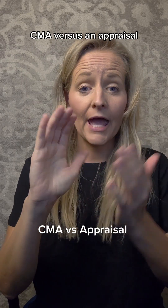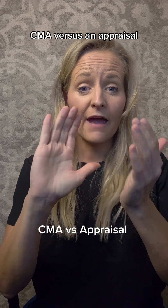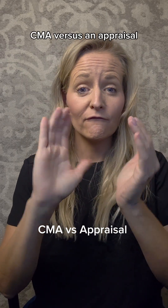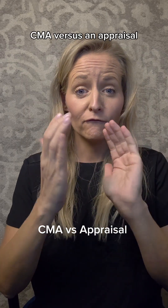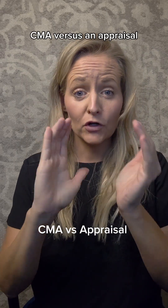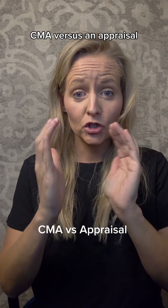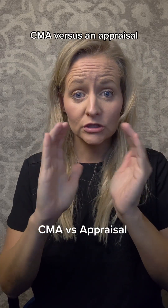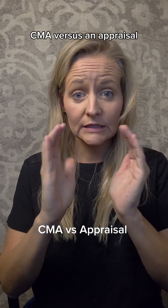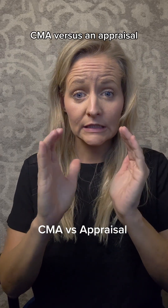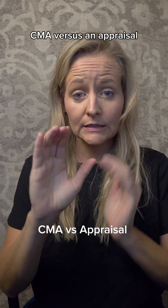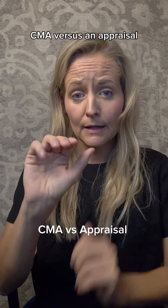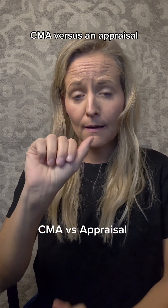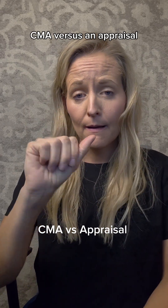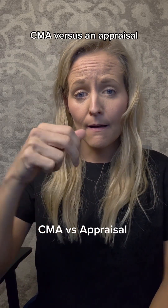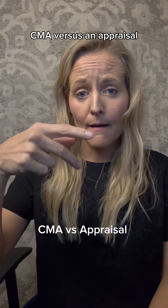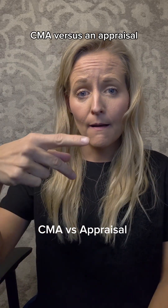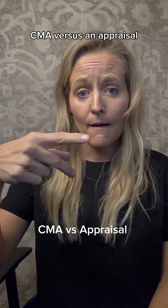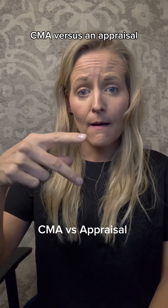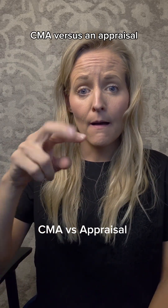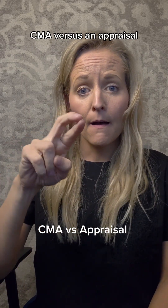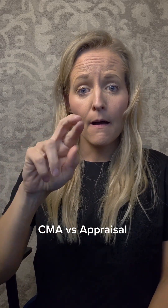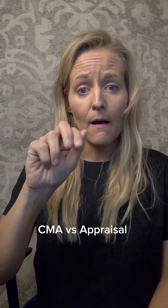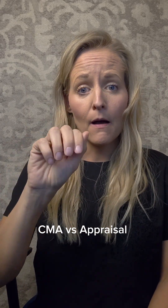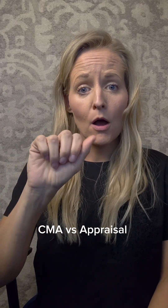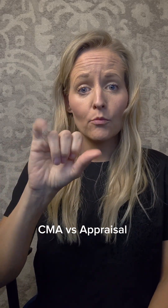CMA versus an appraisal.